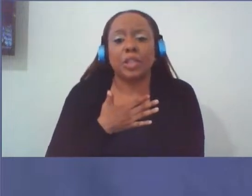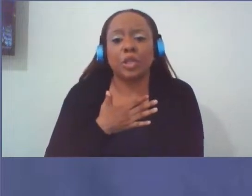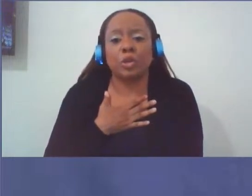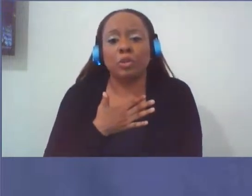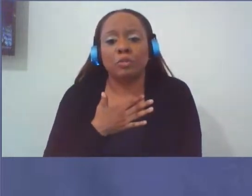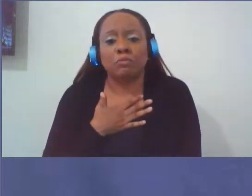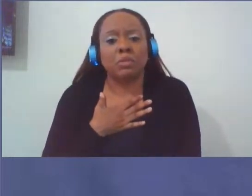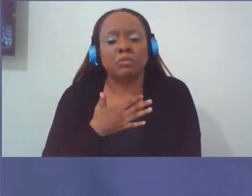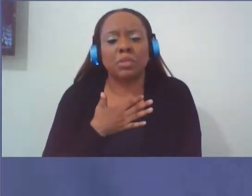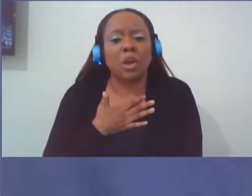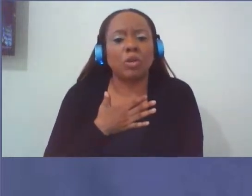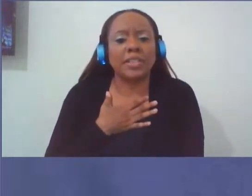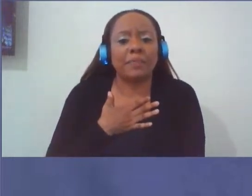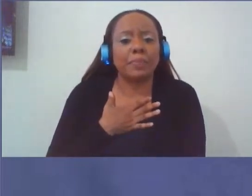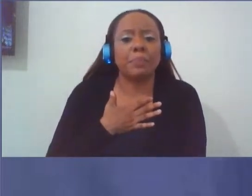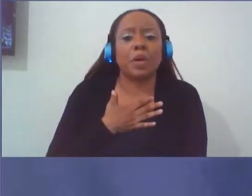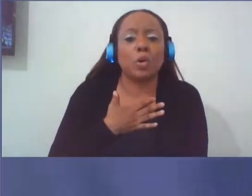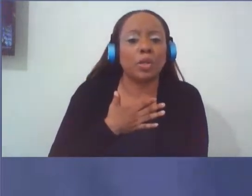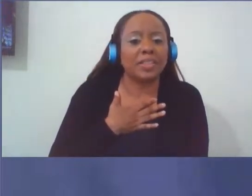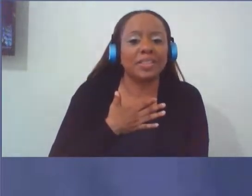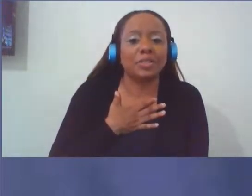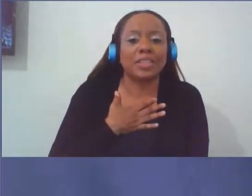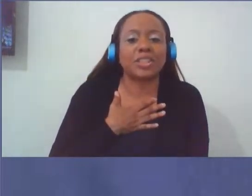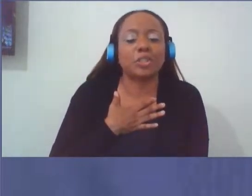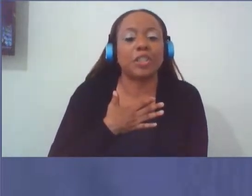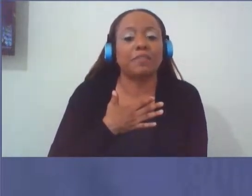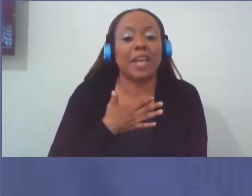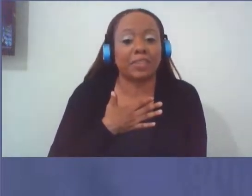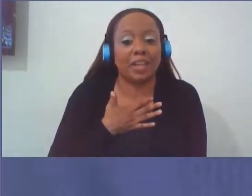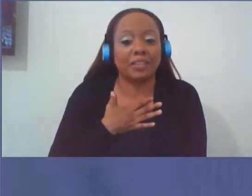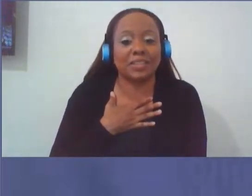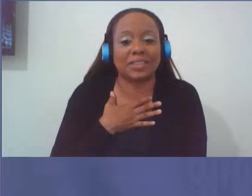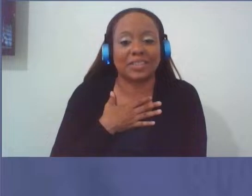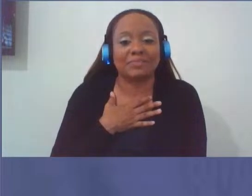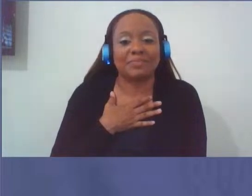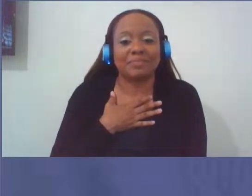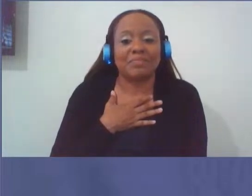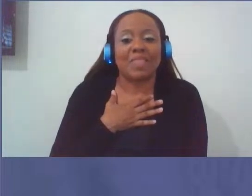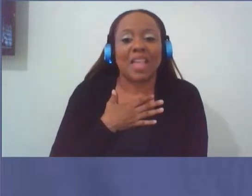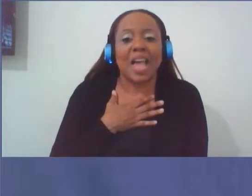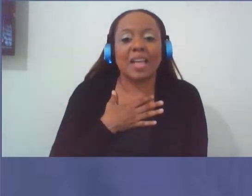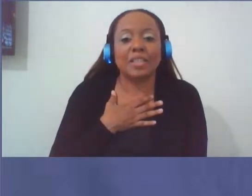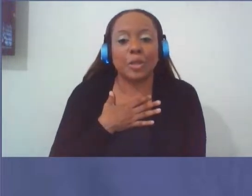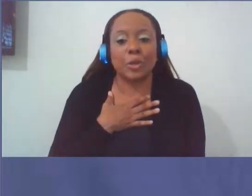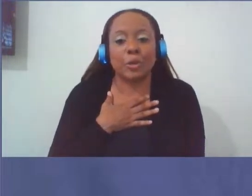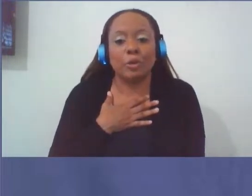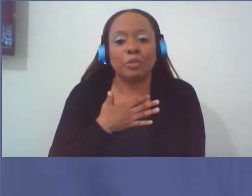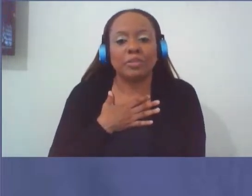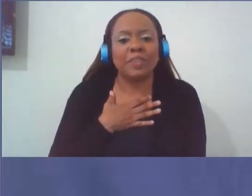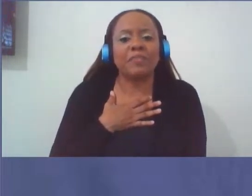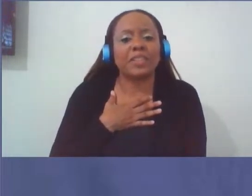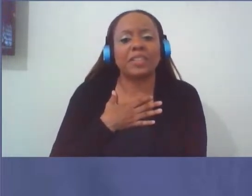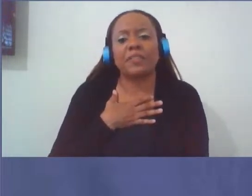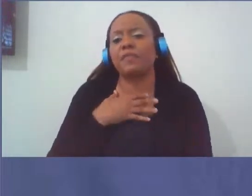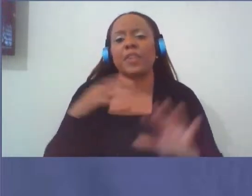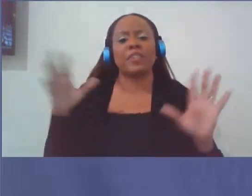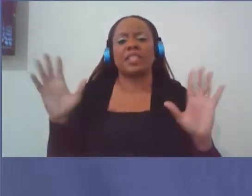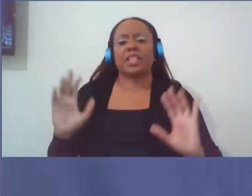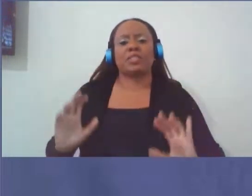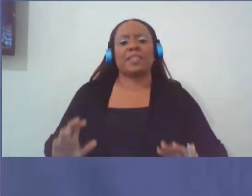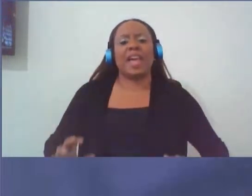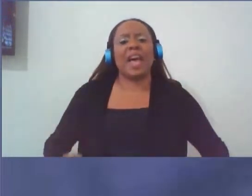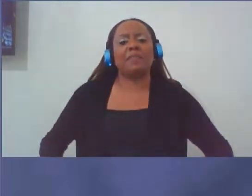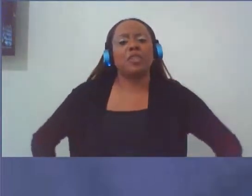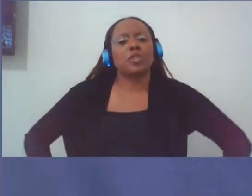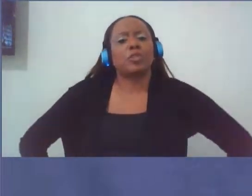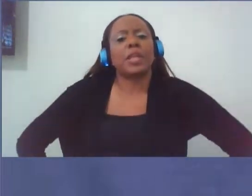and not only deaf people but coders, that's children of deaf adults, and so different